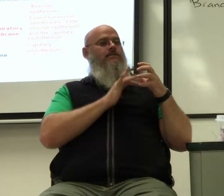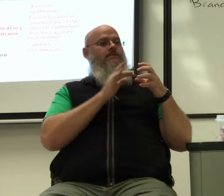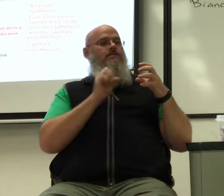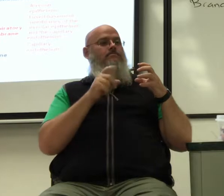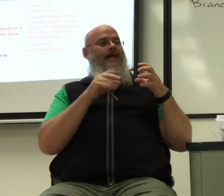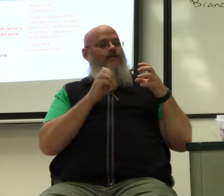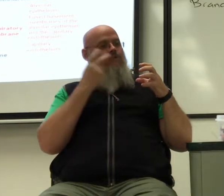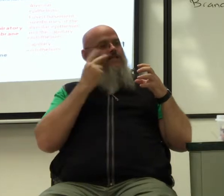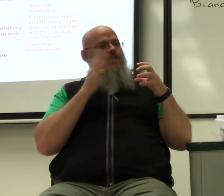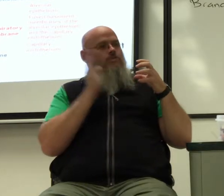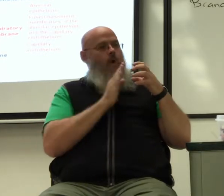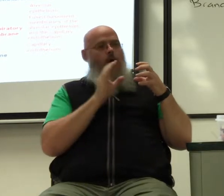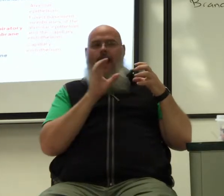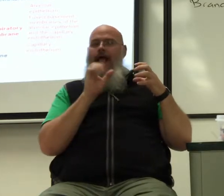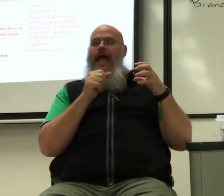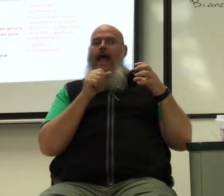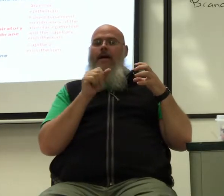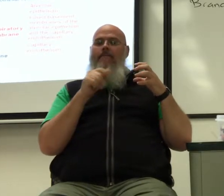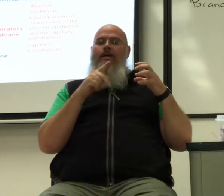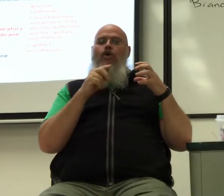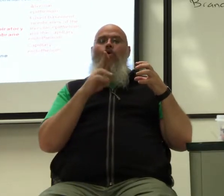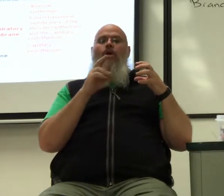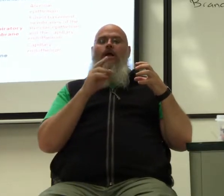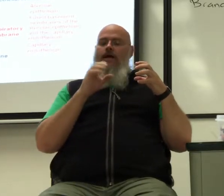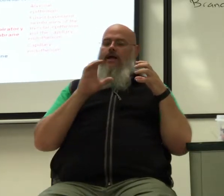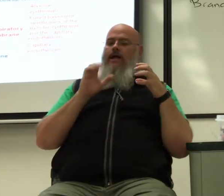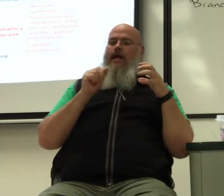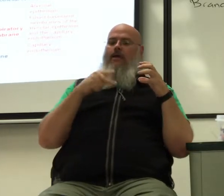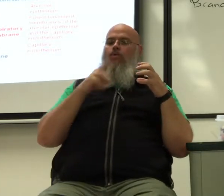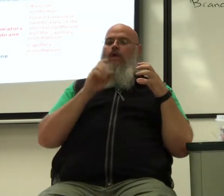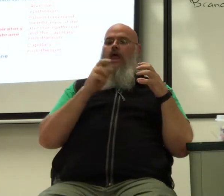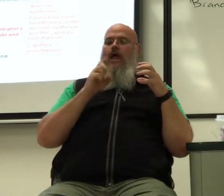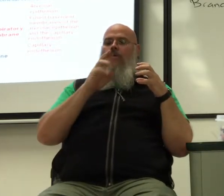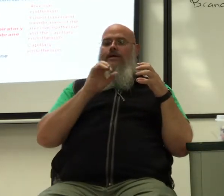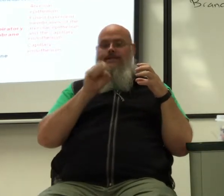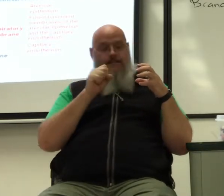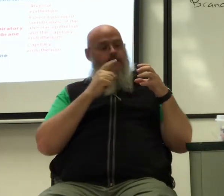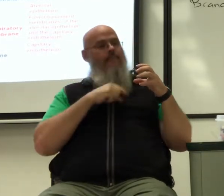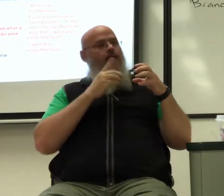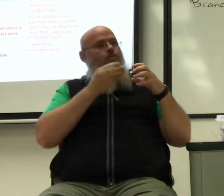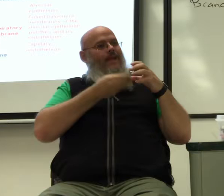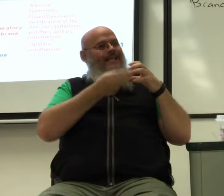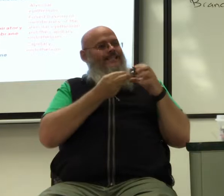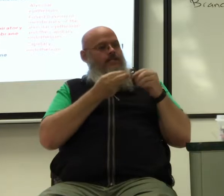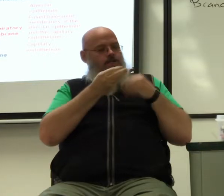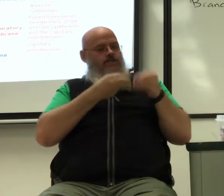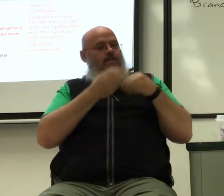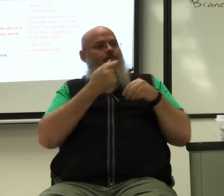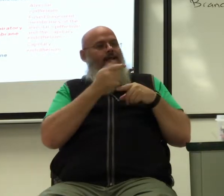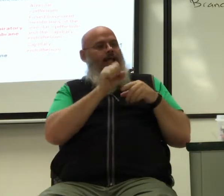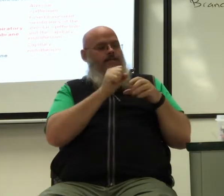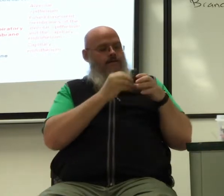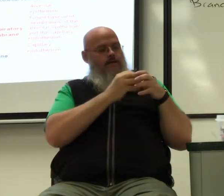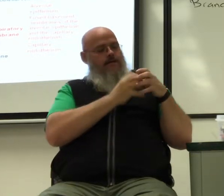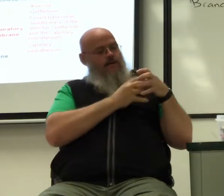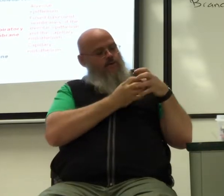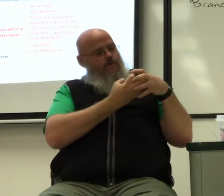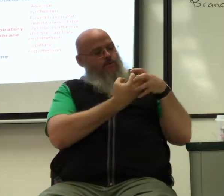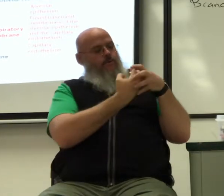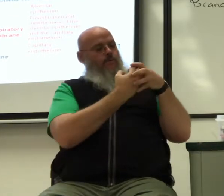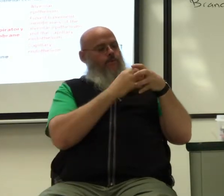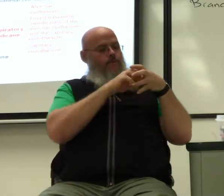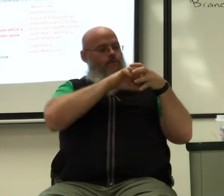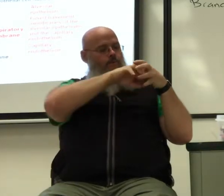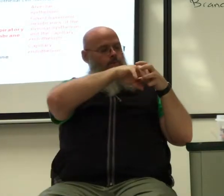little pulmonary capillaries at the corners. Okay? That's where the gas exchange can occur. So what they do is they kind of like